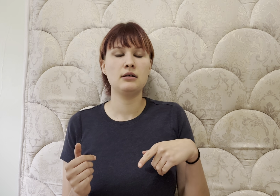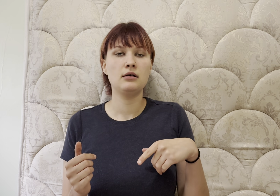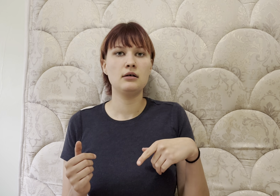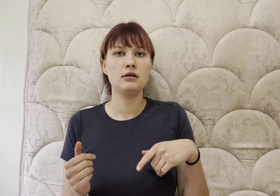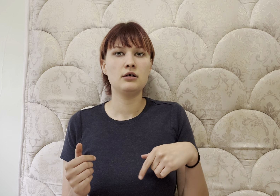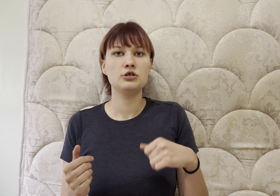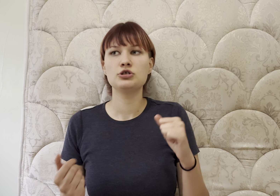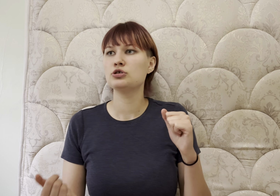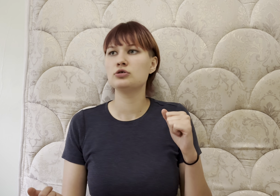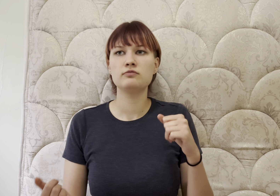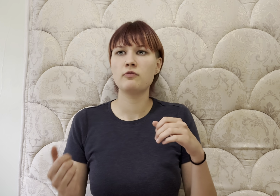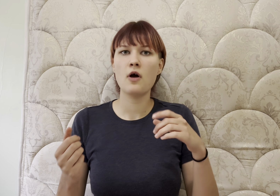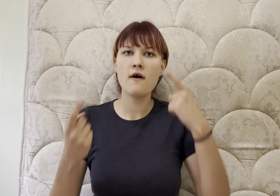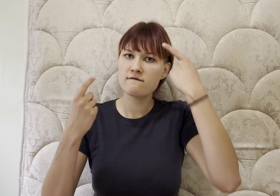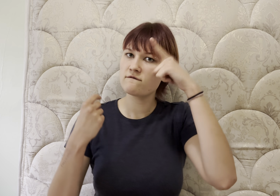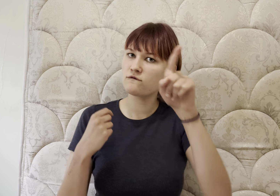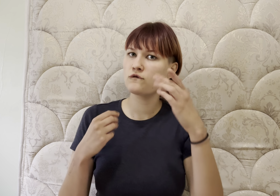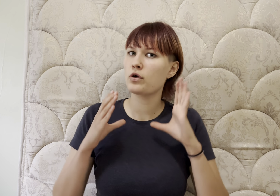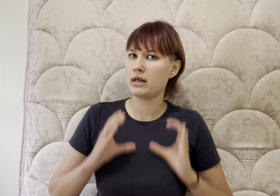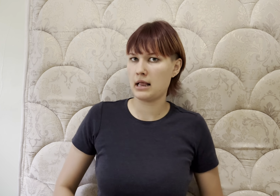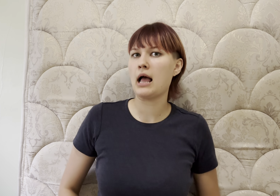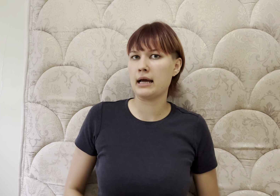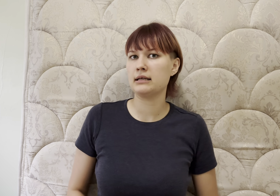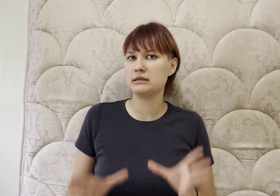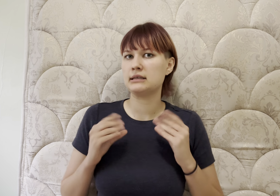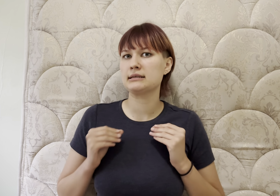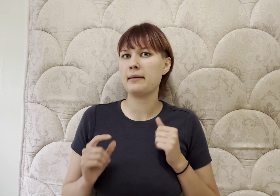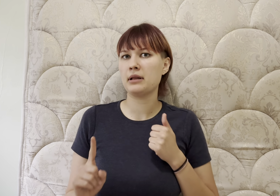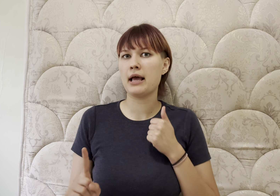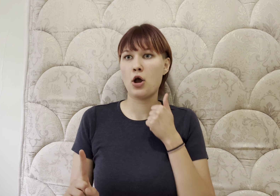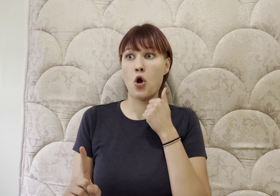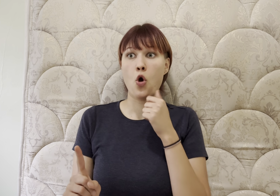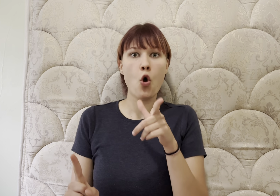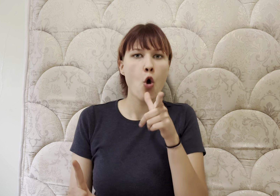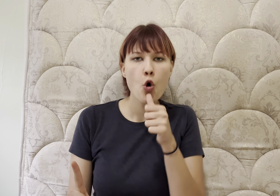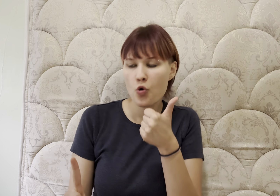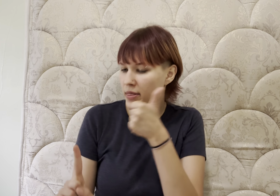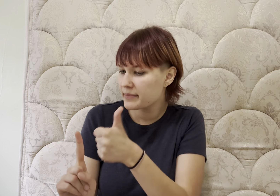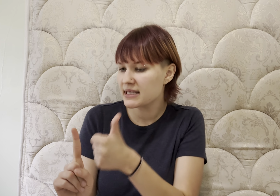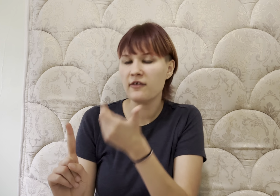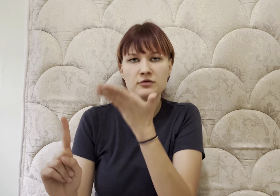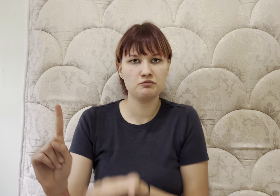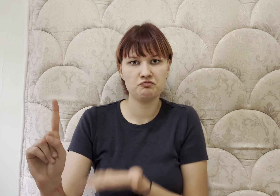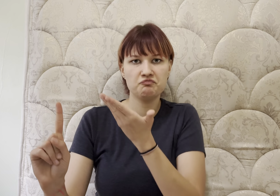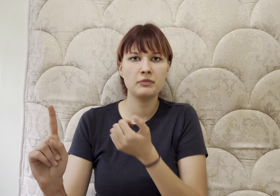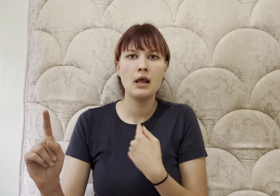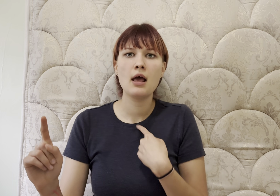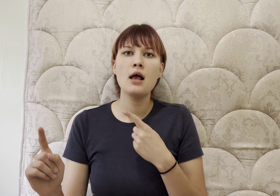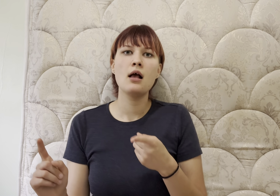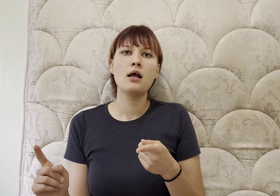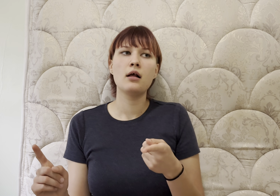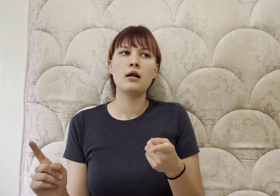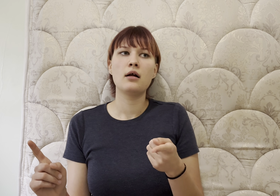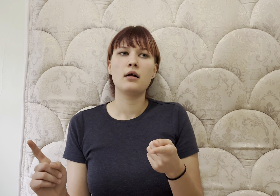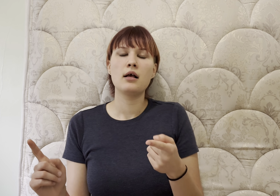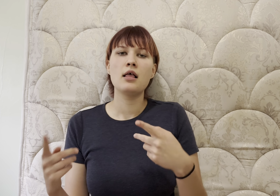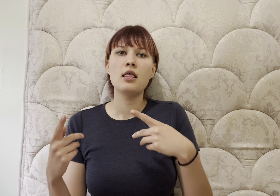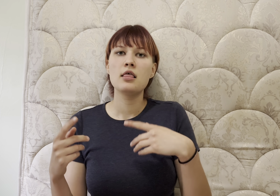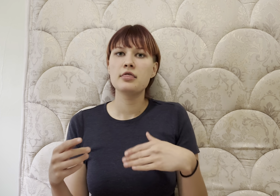The goal of humanist psychology is to help people reach their fullest potential, the best version of themselves.